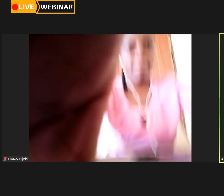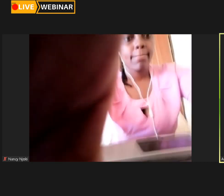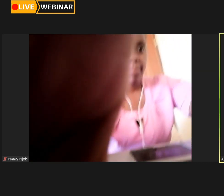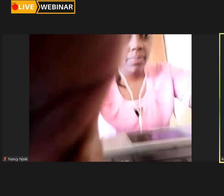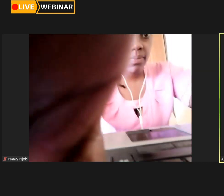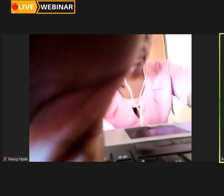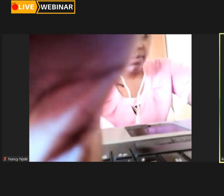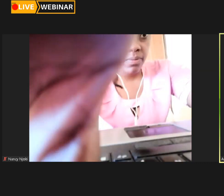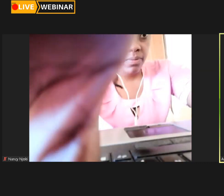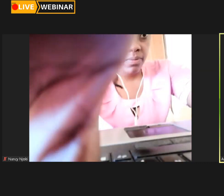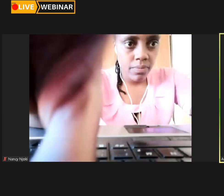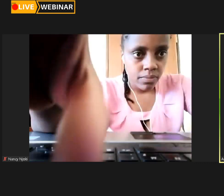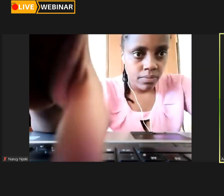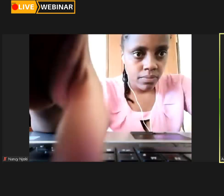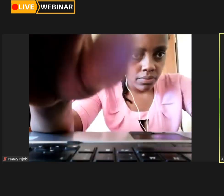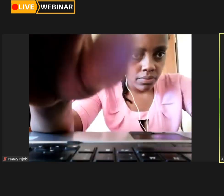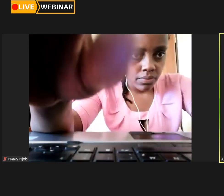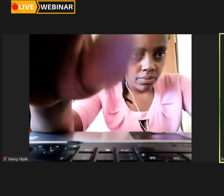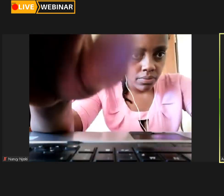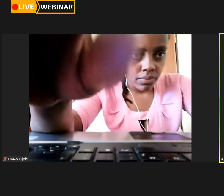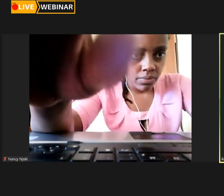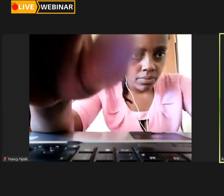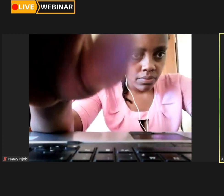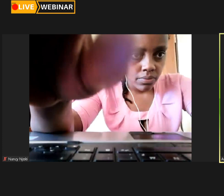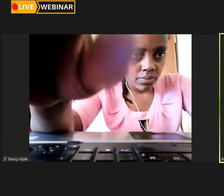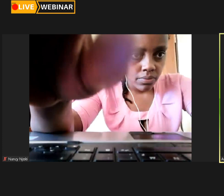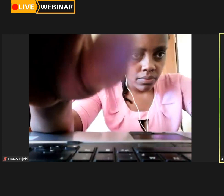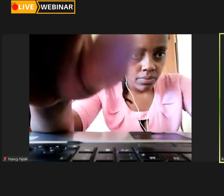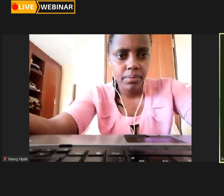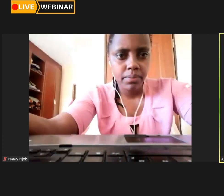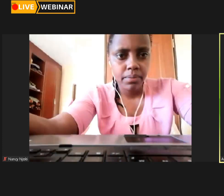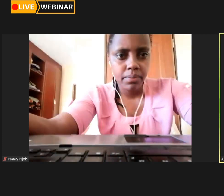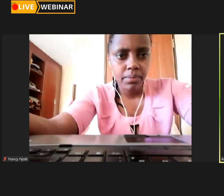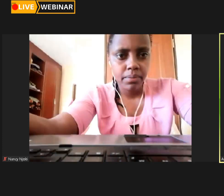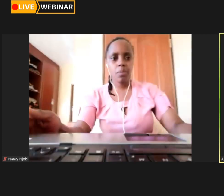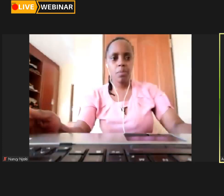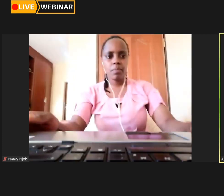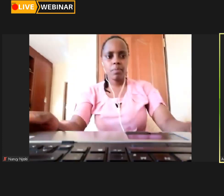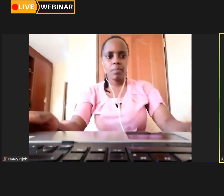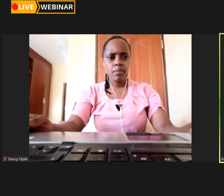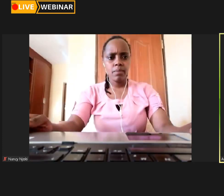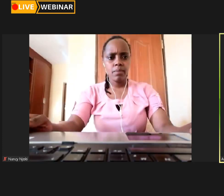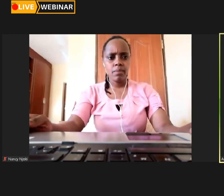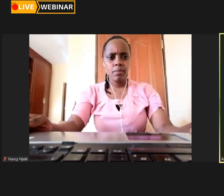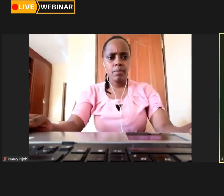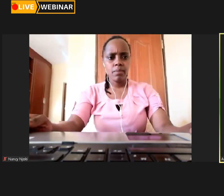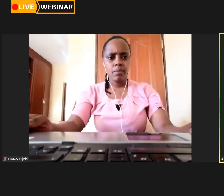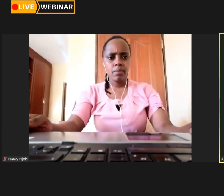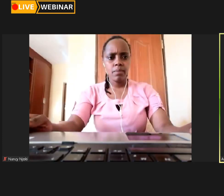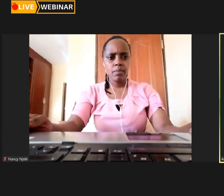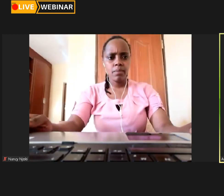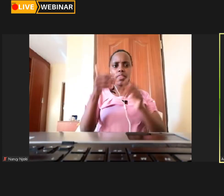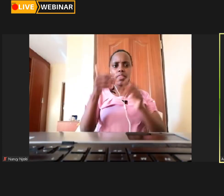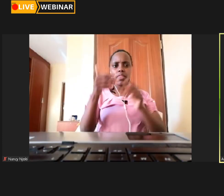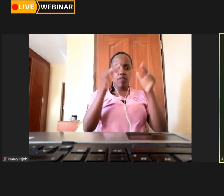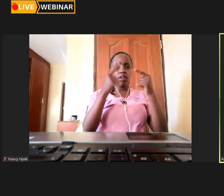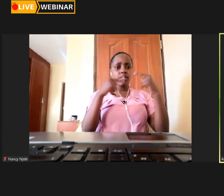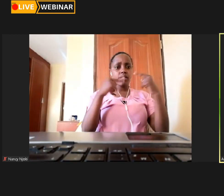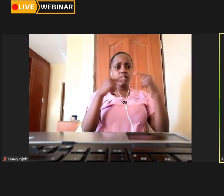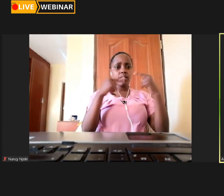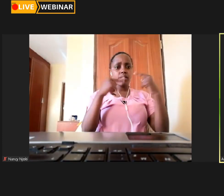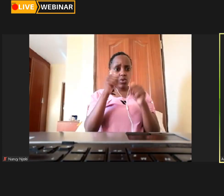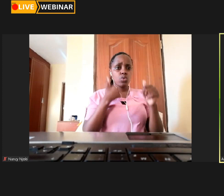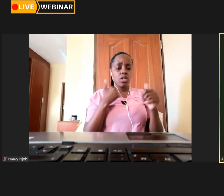like some issues can be true, like state parties actually highlight their successes, but there is also another angle into looking at the success. For